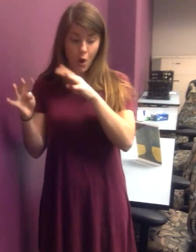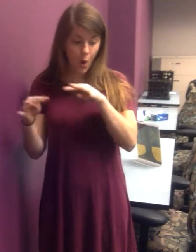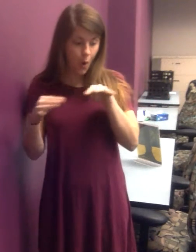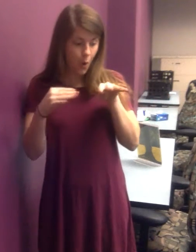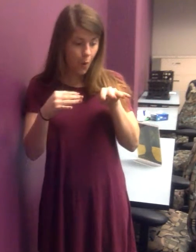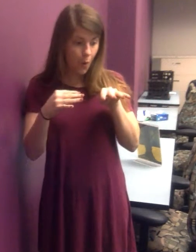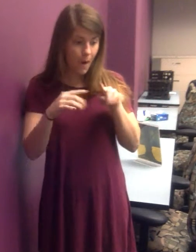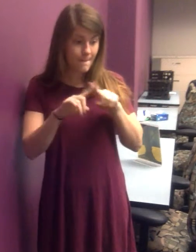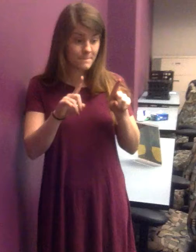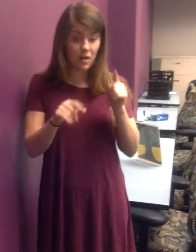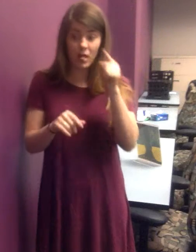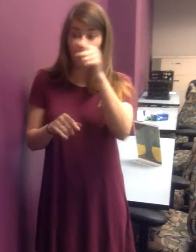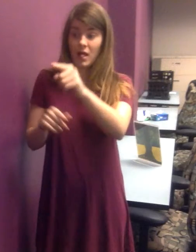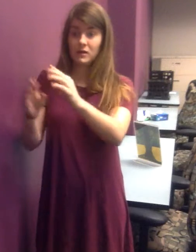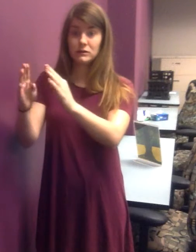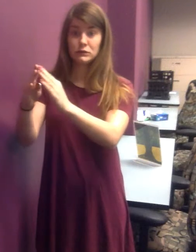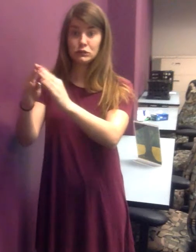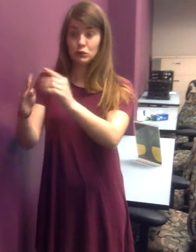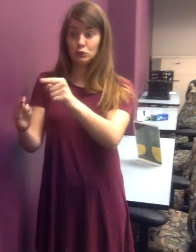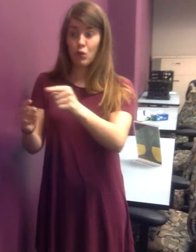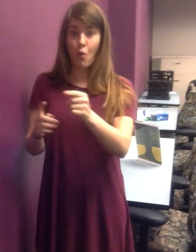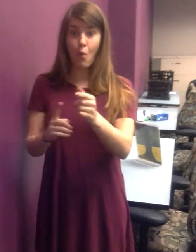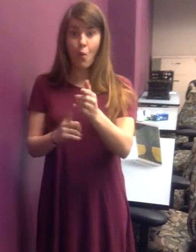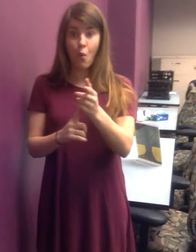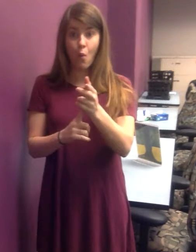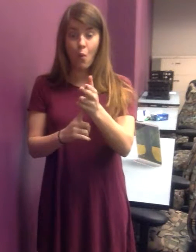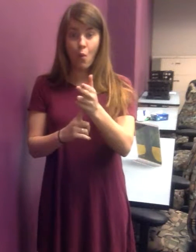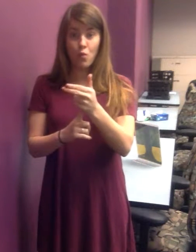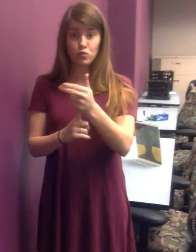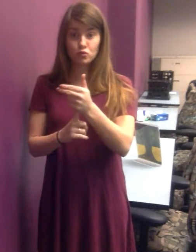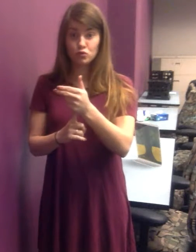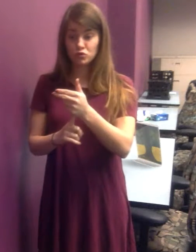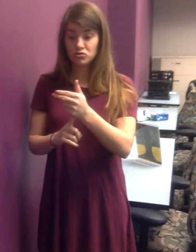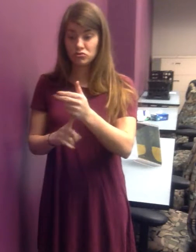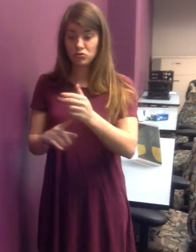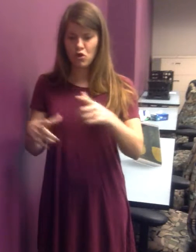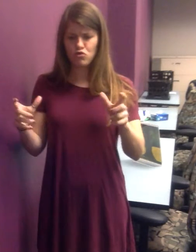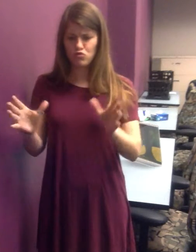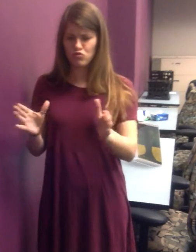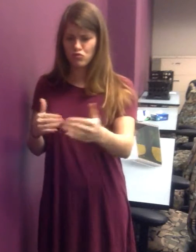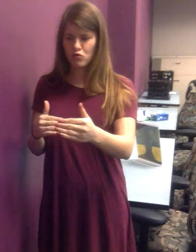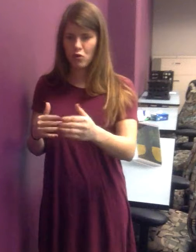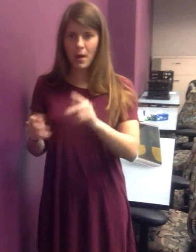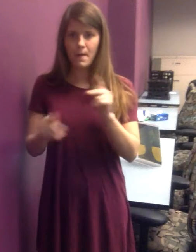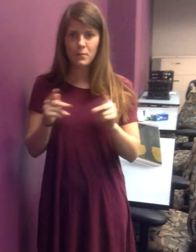But across town, in a small hotel ballroom, the fate of the world was also on the agenda. Everything will be